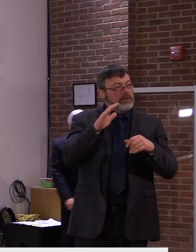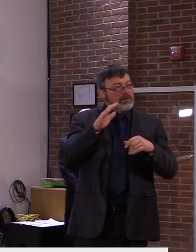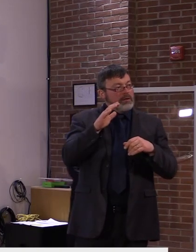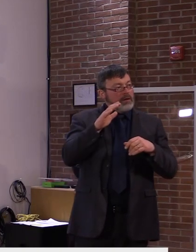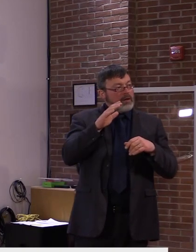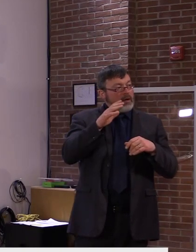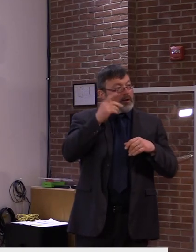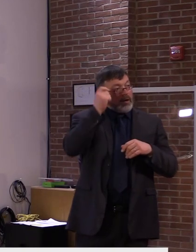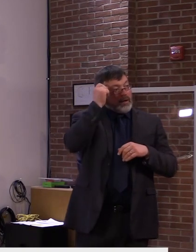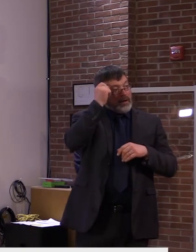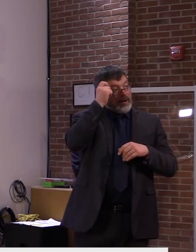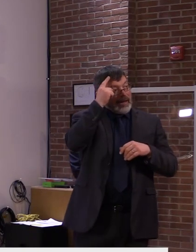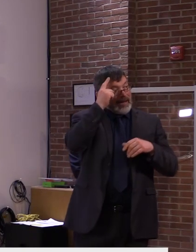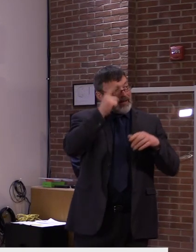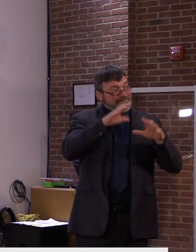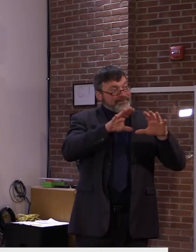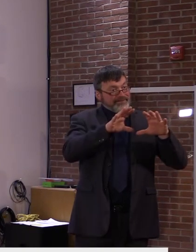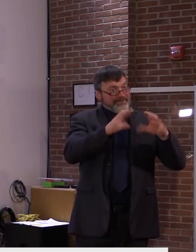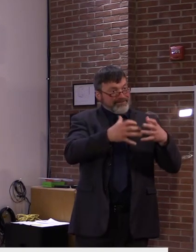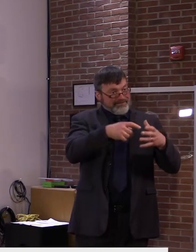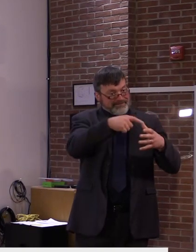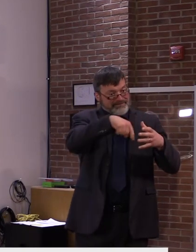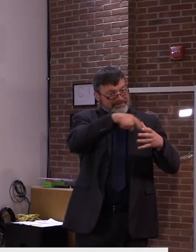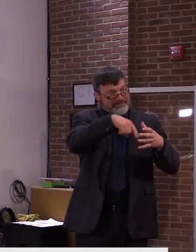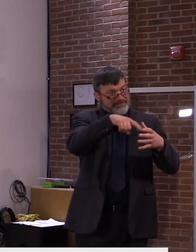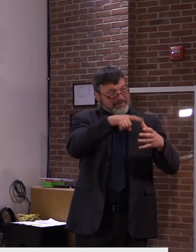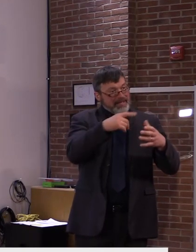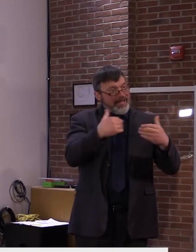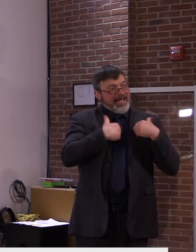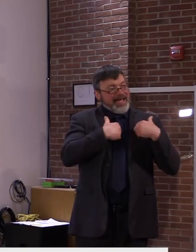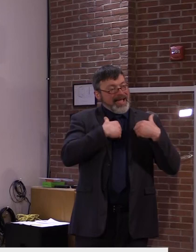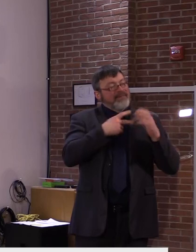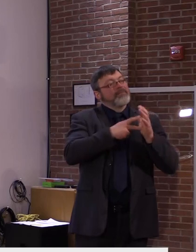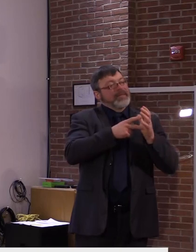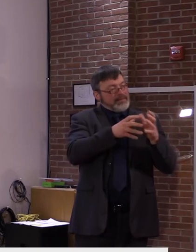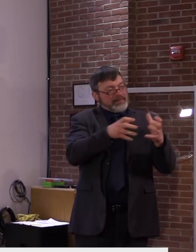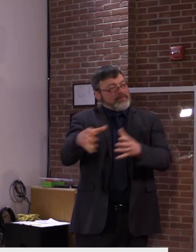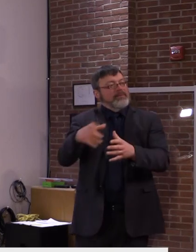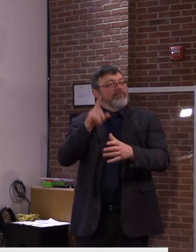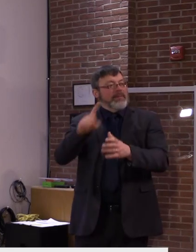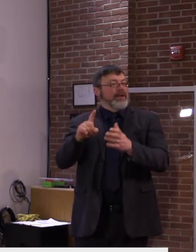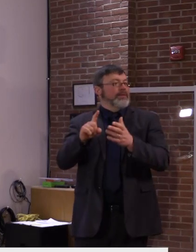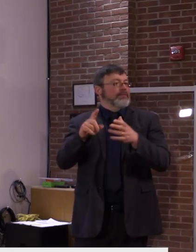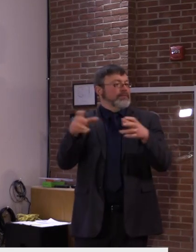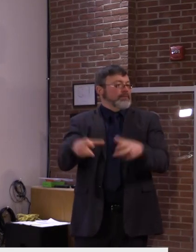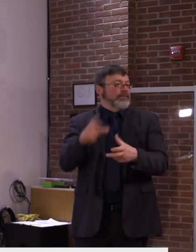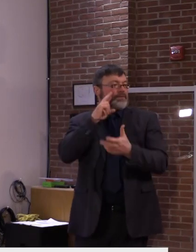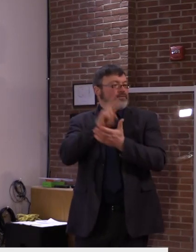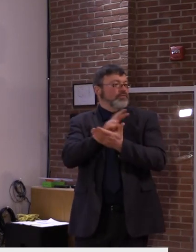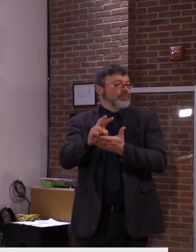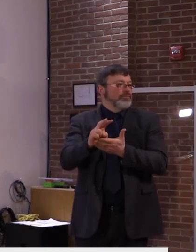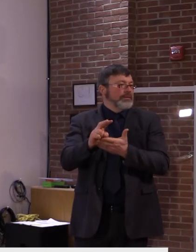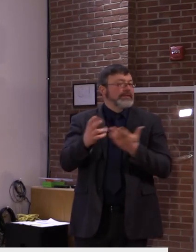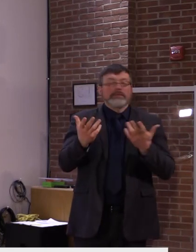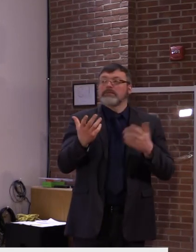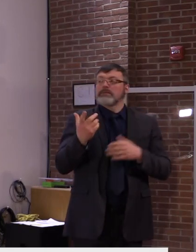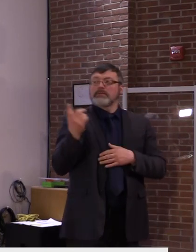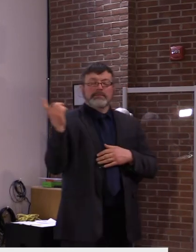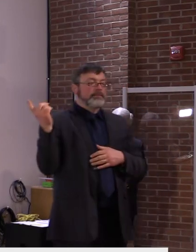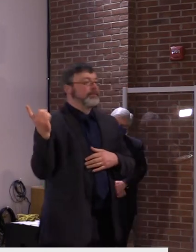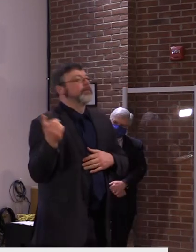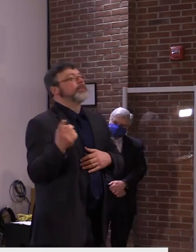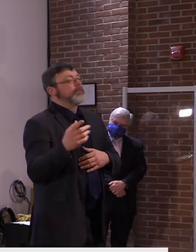for a few days. Very good. We continue to have data that supports the